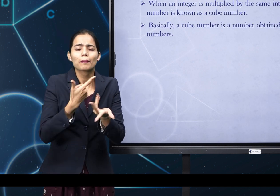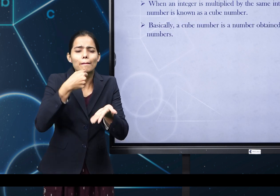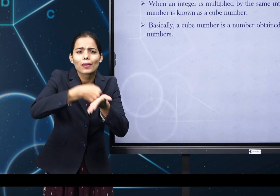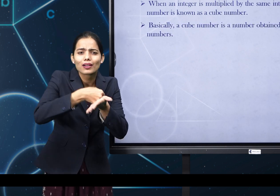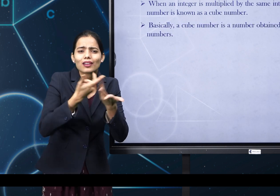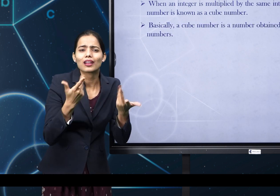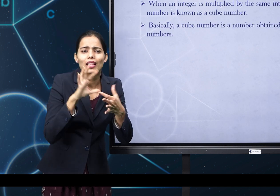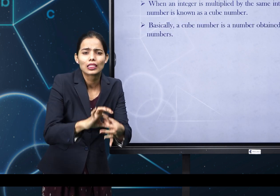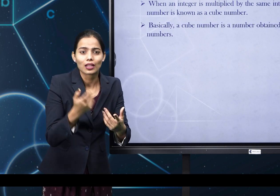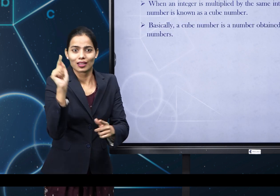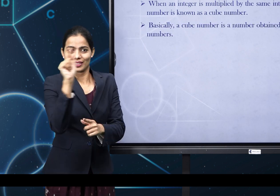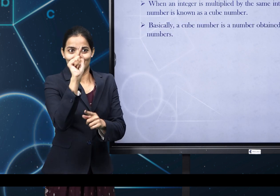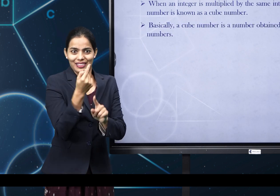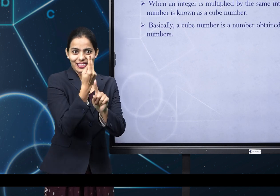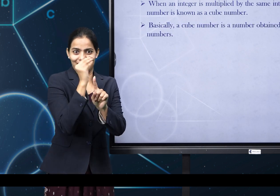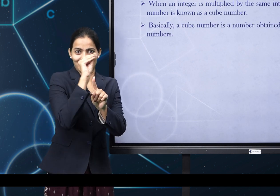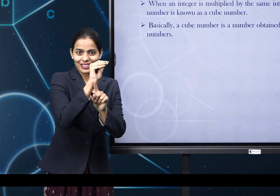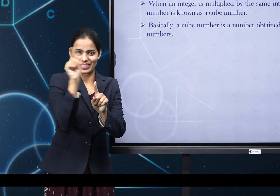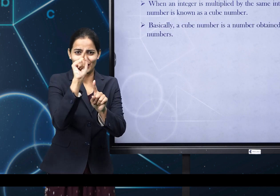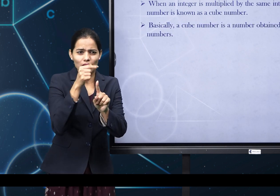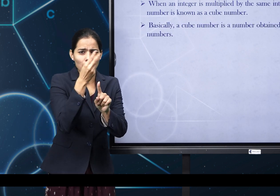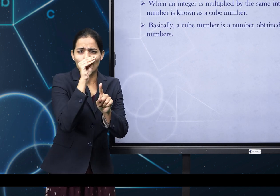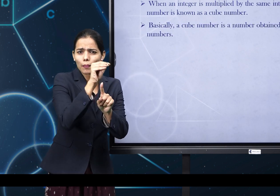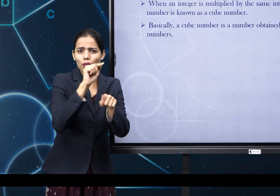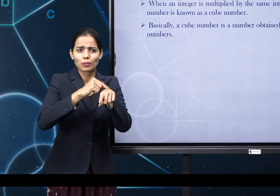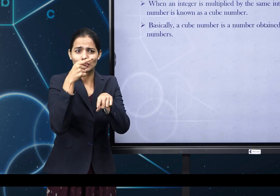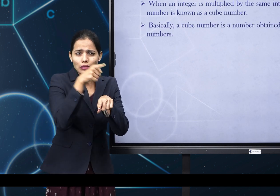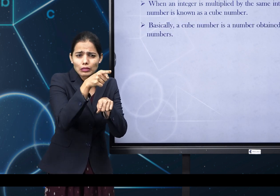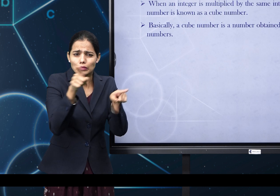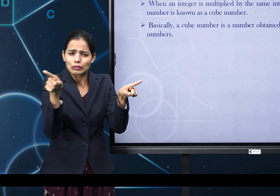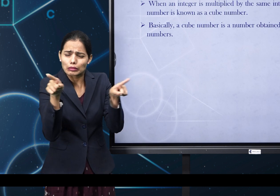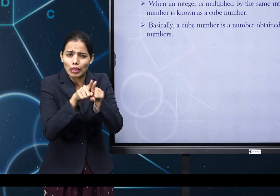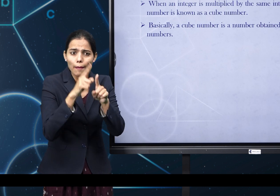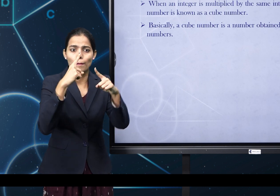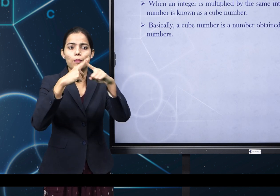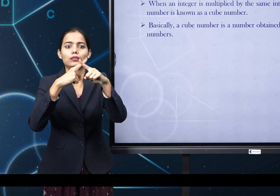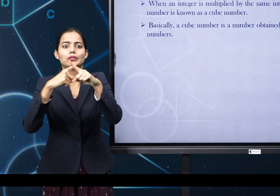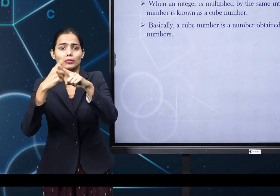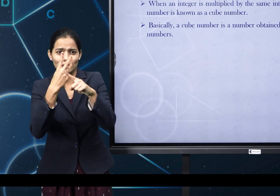Basically, a cube number is a number obtained by the product of 3 same numbers.